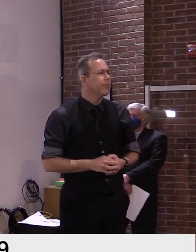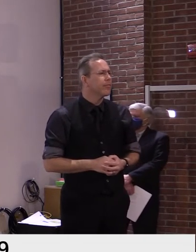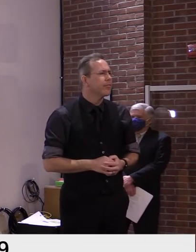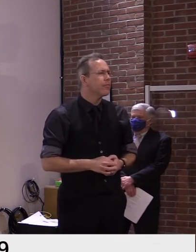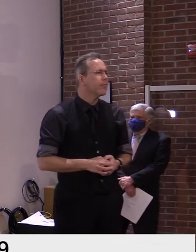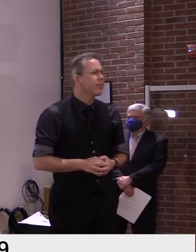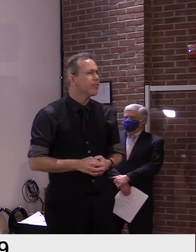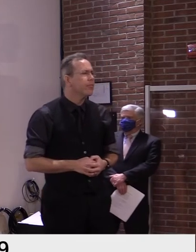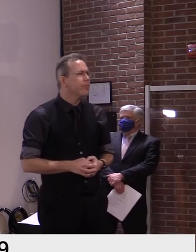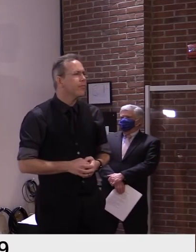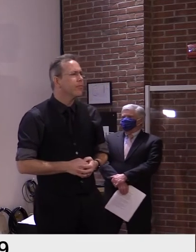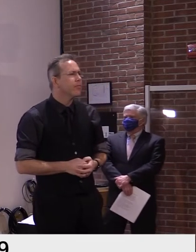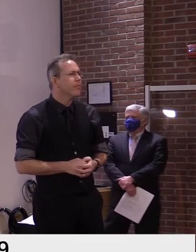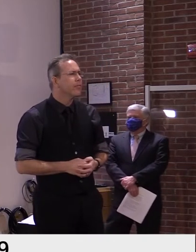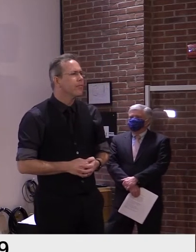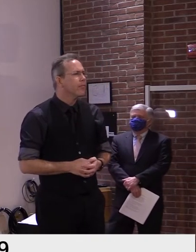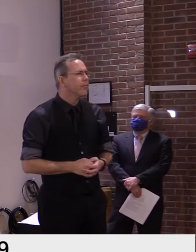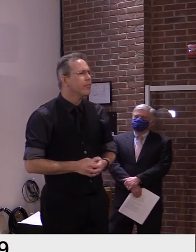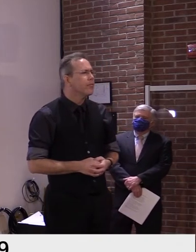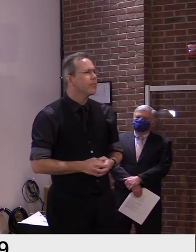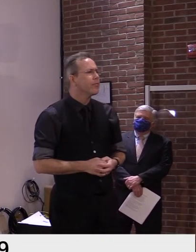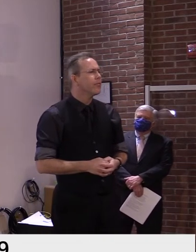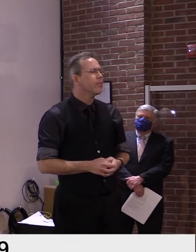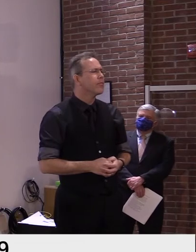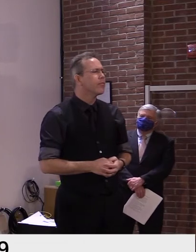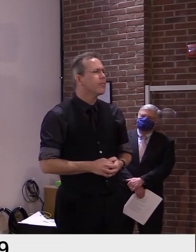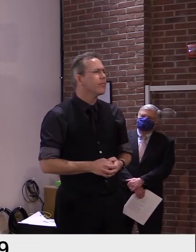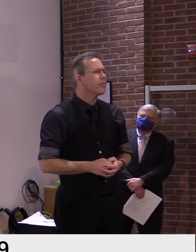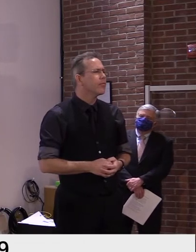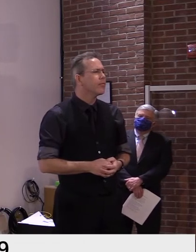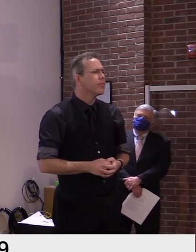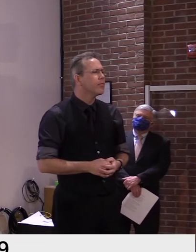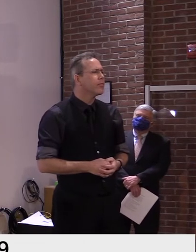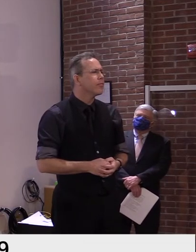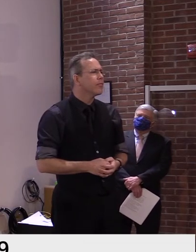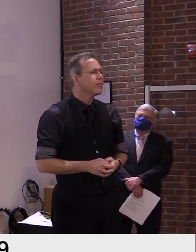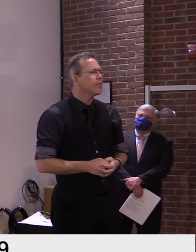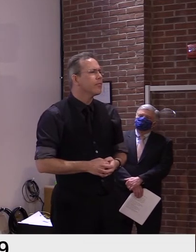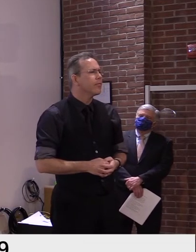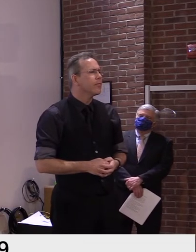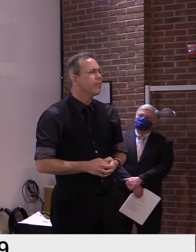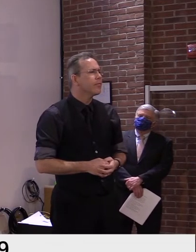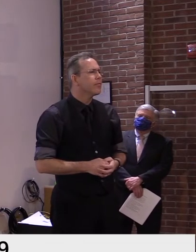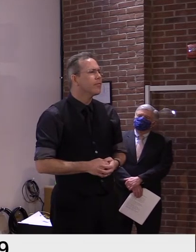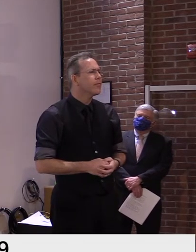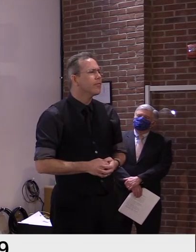some that you're ignoring the mortality rate of the 50 to 64 year old age group. Yeah.